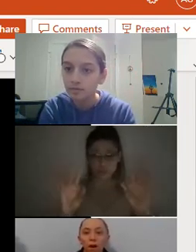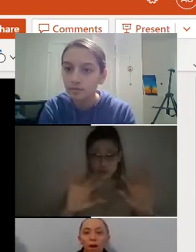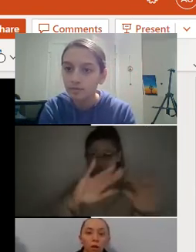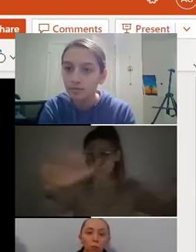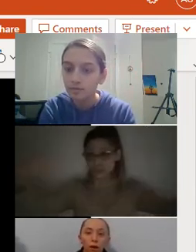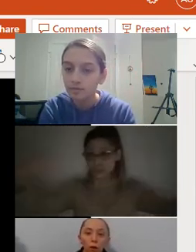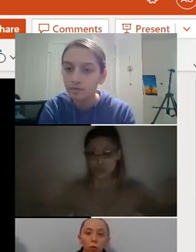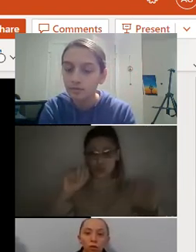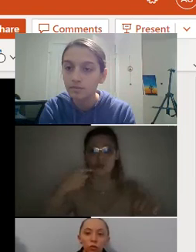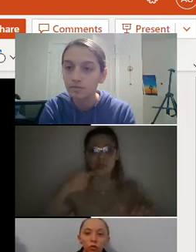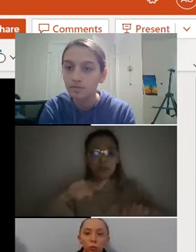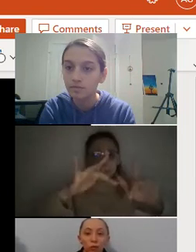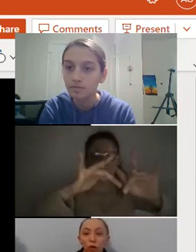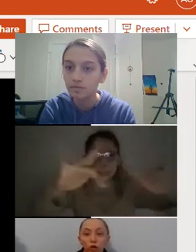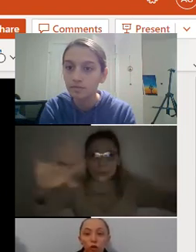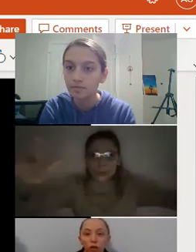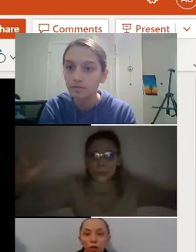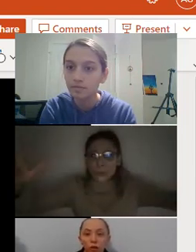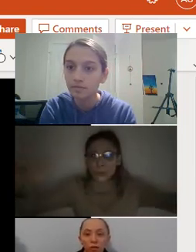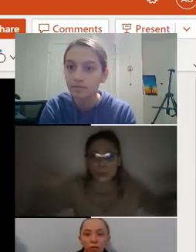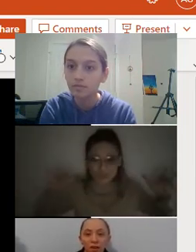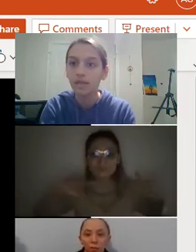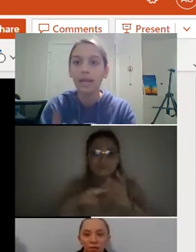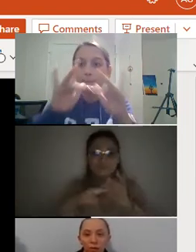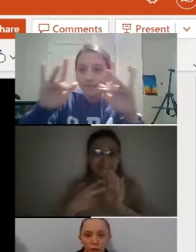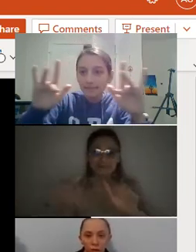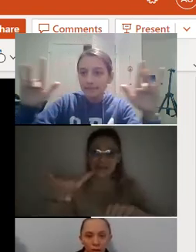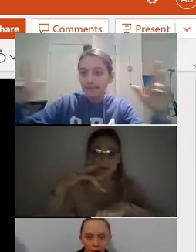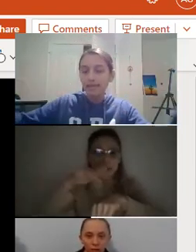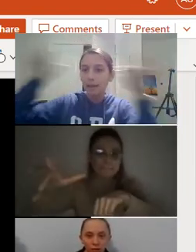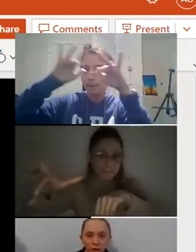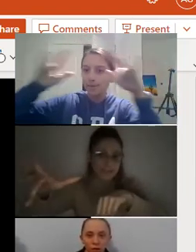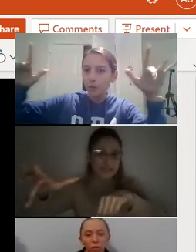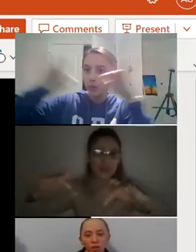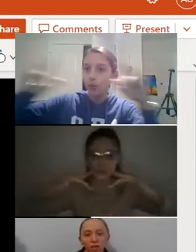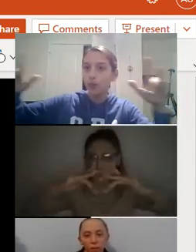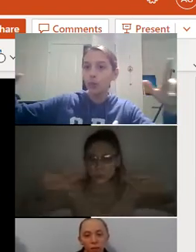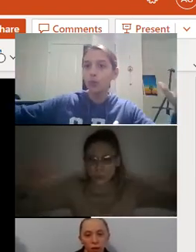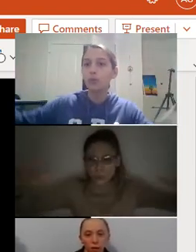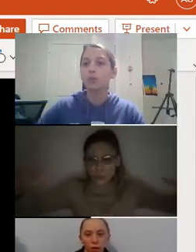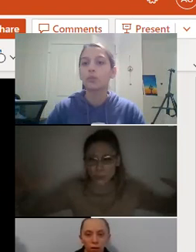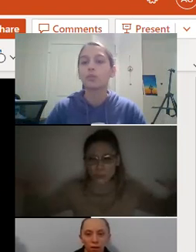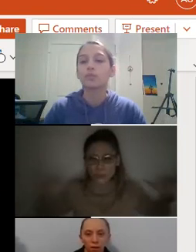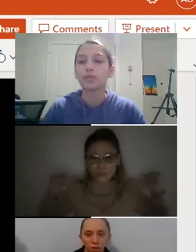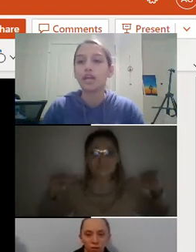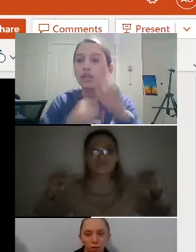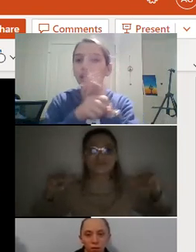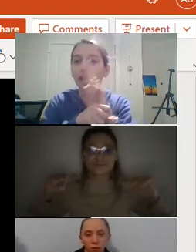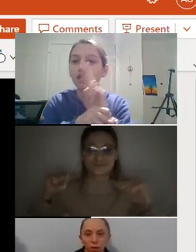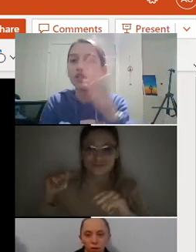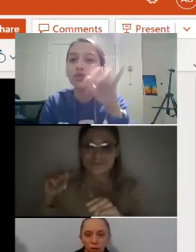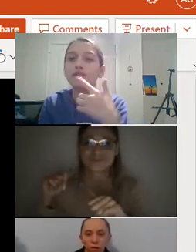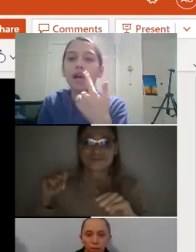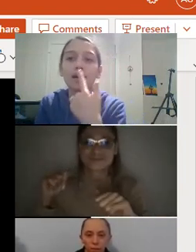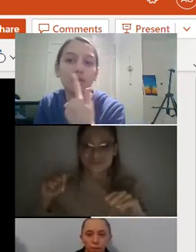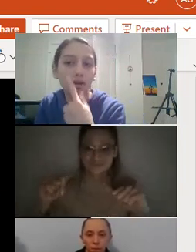are packing up your house and there's no more furniture or anything, you can say empty like this. So it means the same thing. Empty.